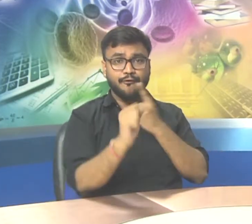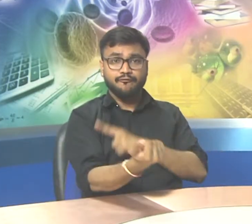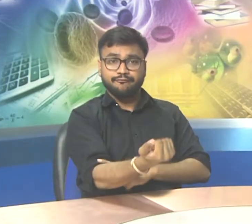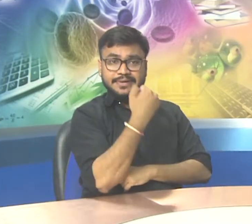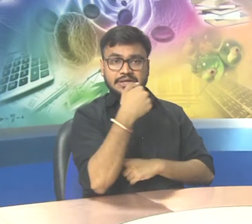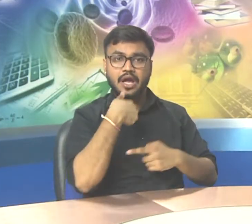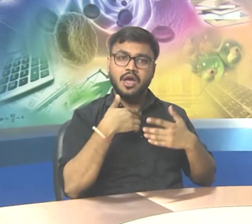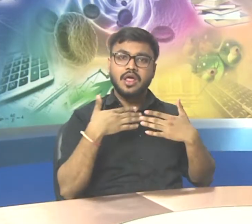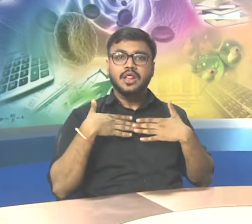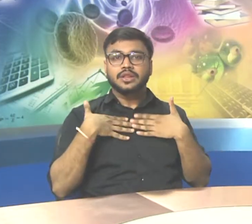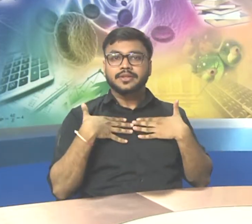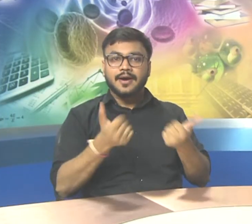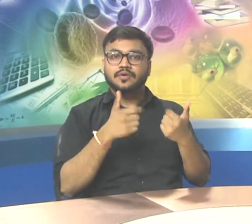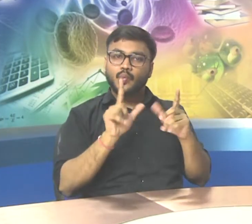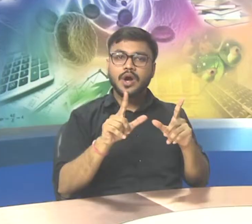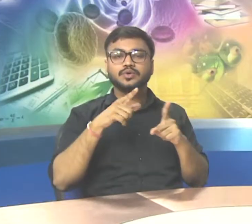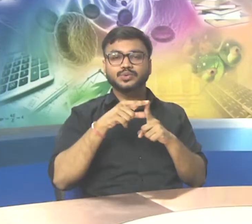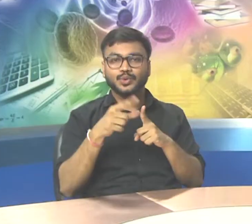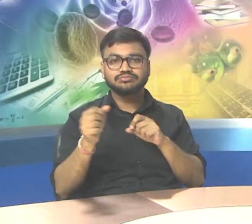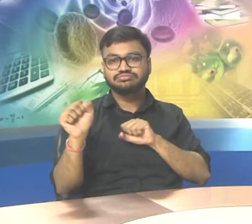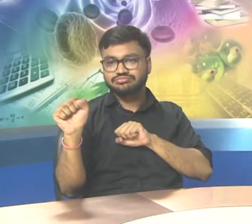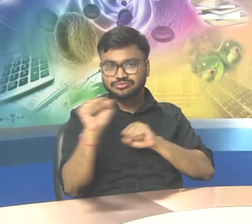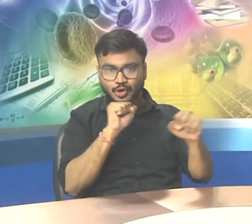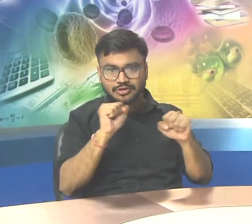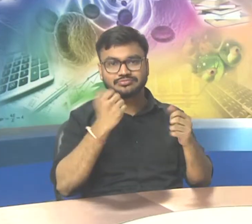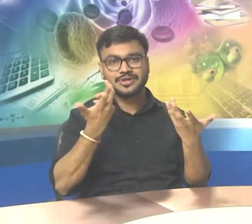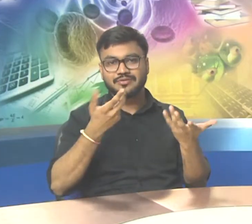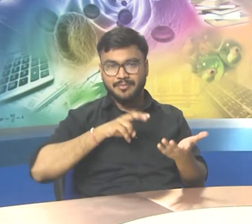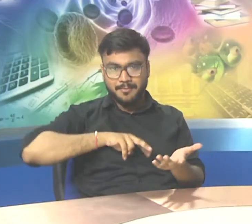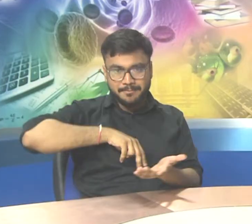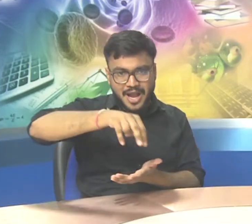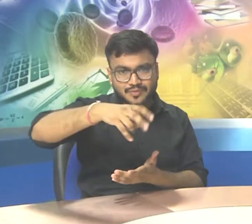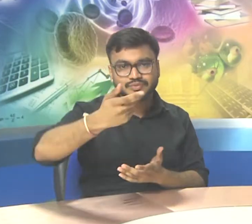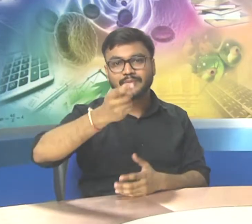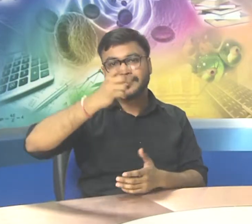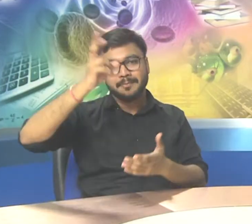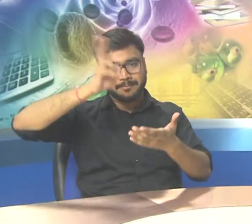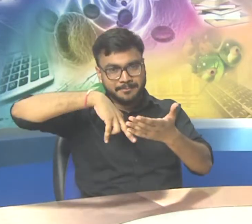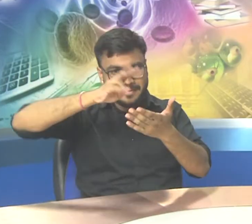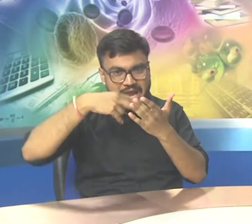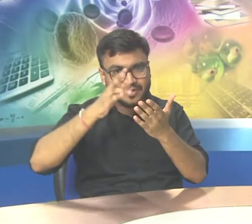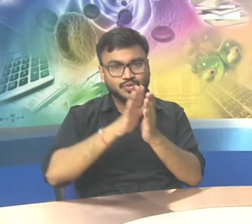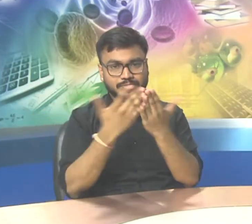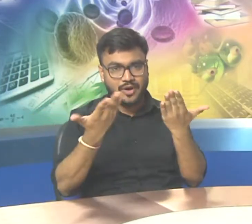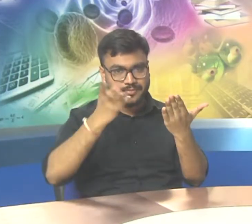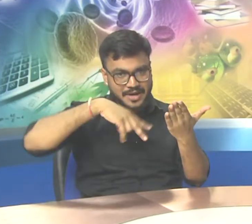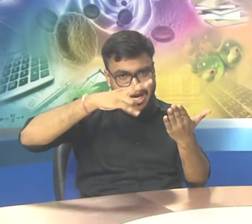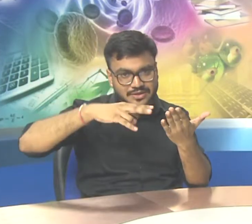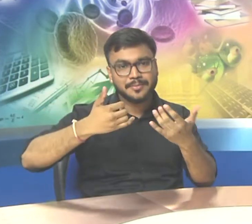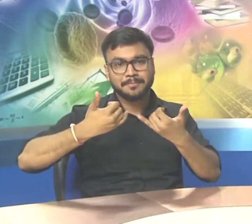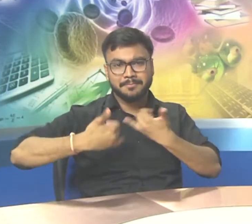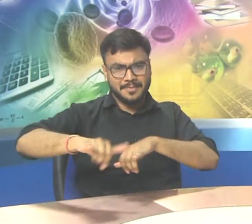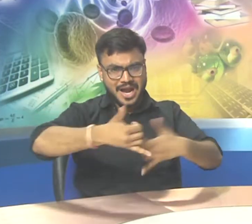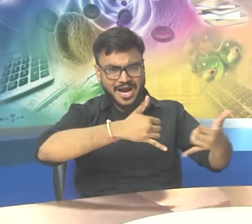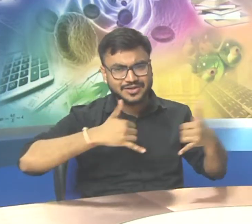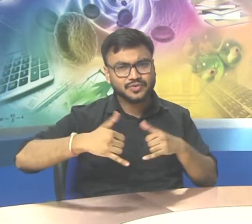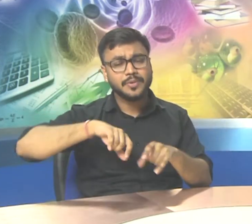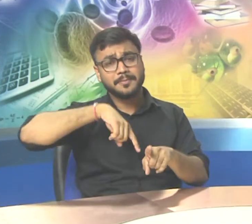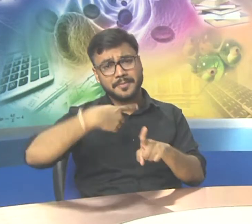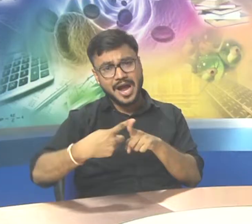It gives energy to our body to do different activities like walking, studying, playing,